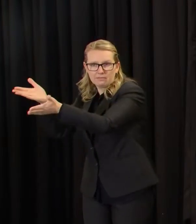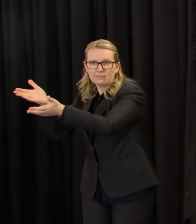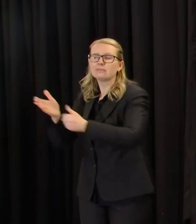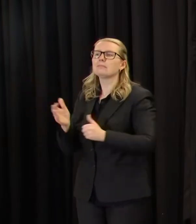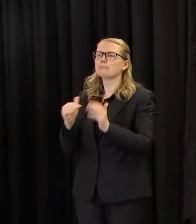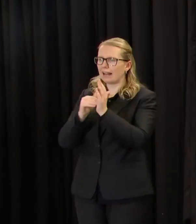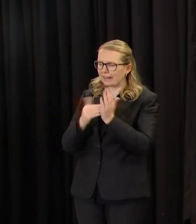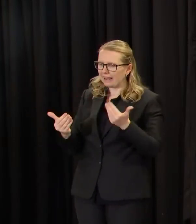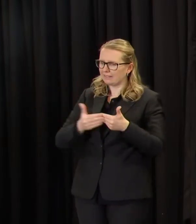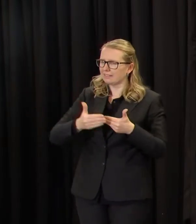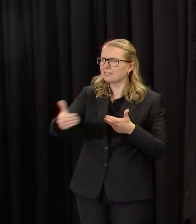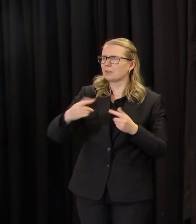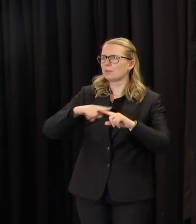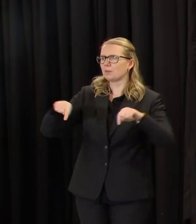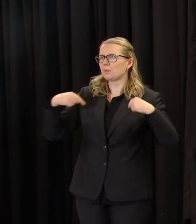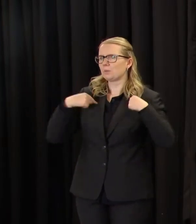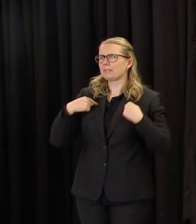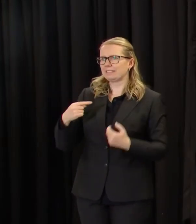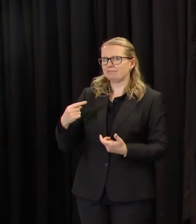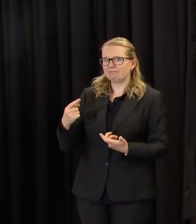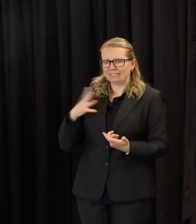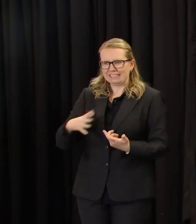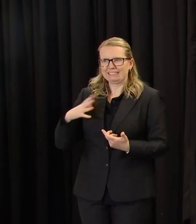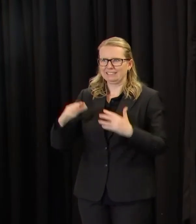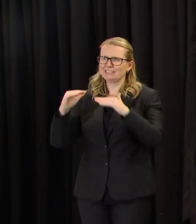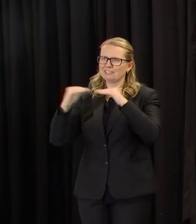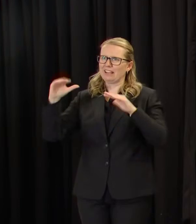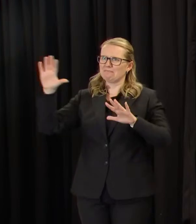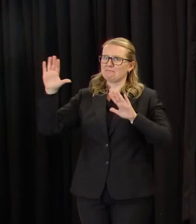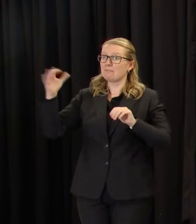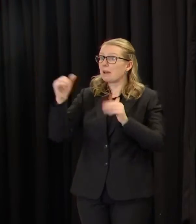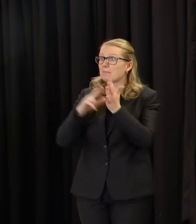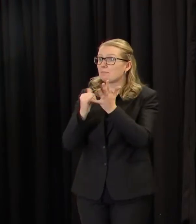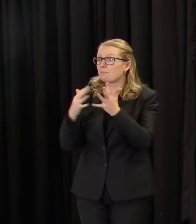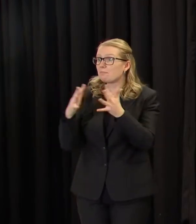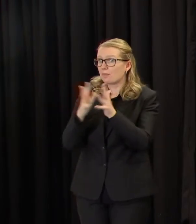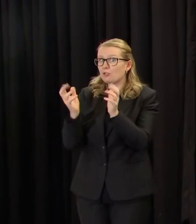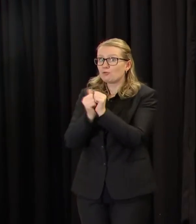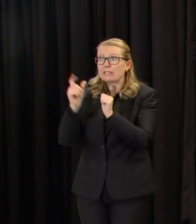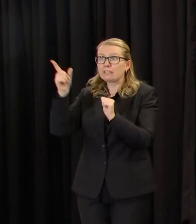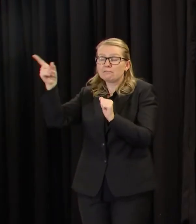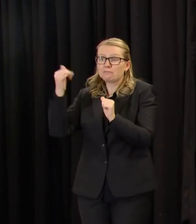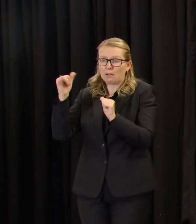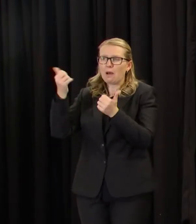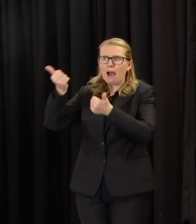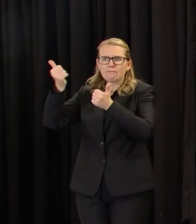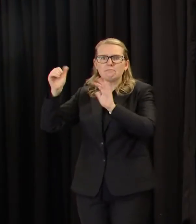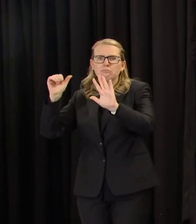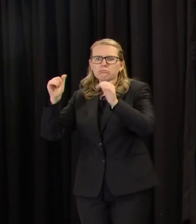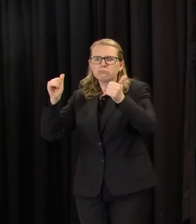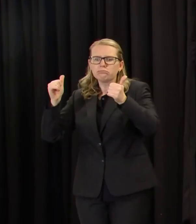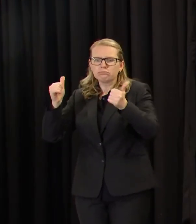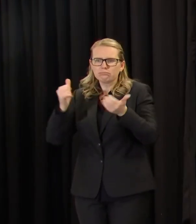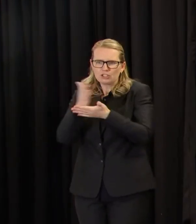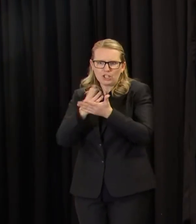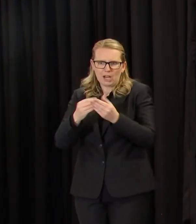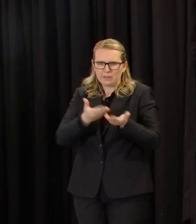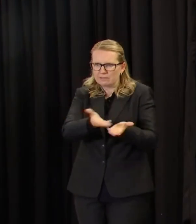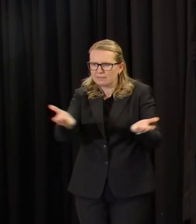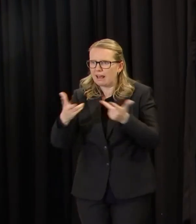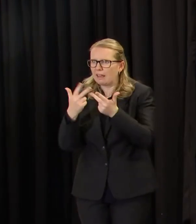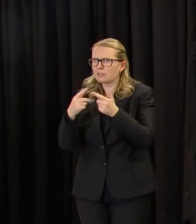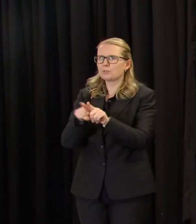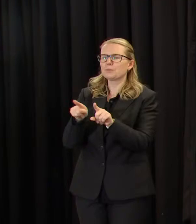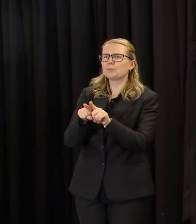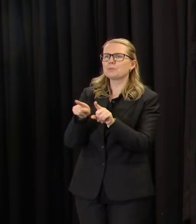similar view. Yes. And it may well even be the New South Wales view that they've had enough extra support now, and now it's time to not